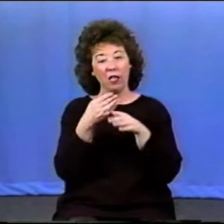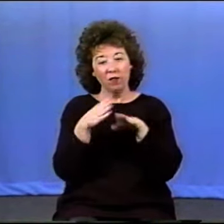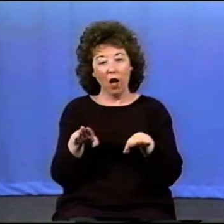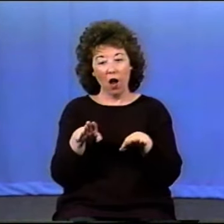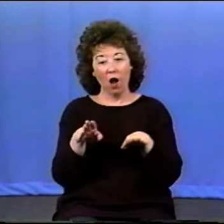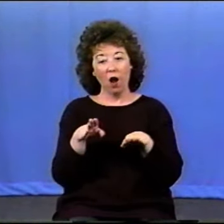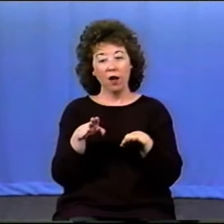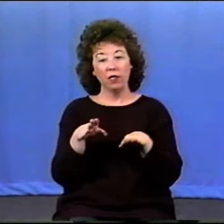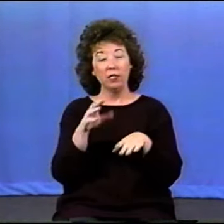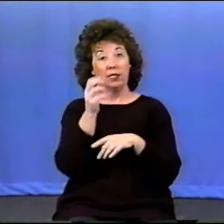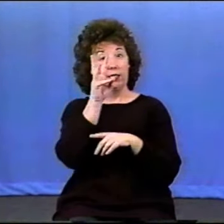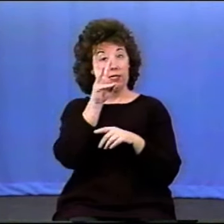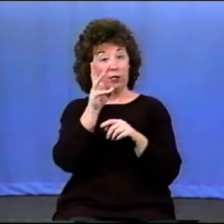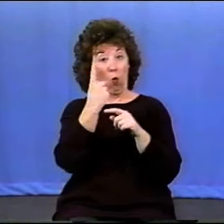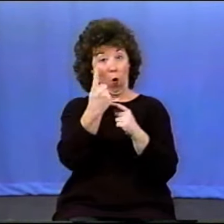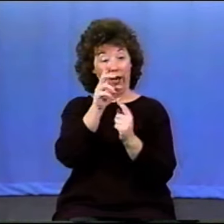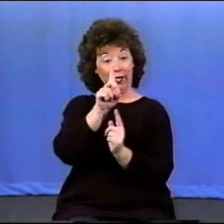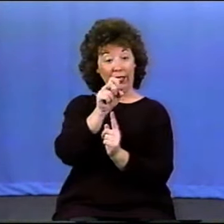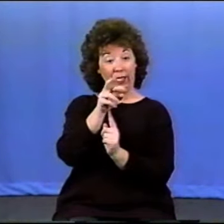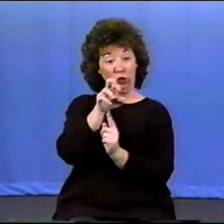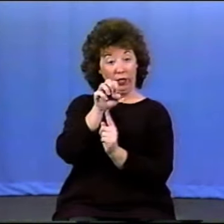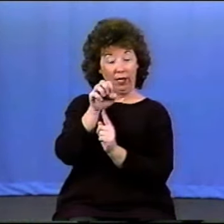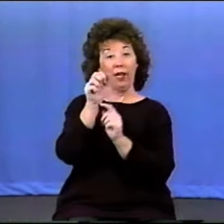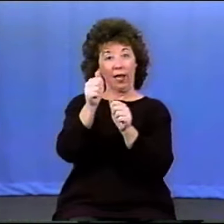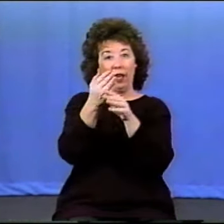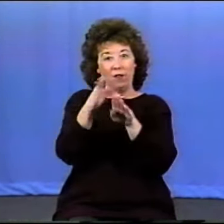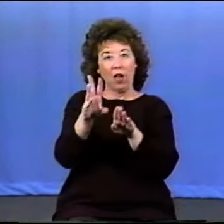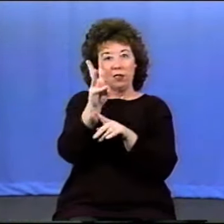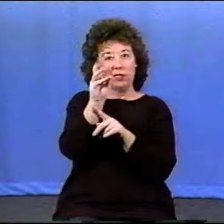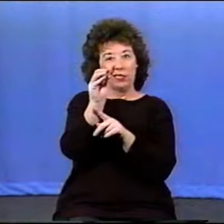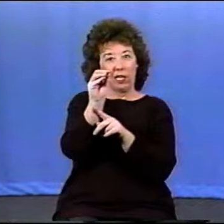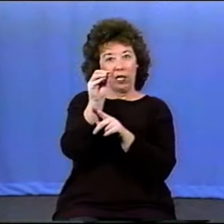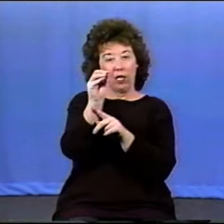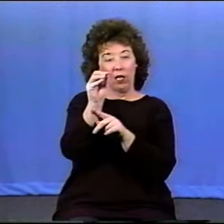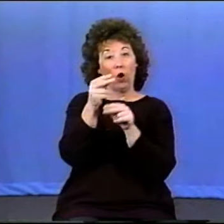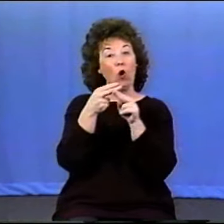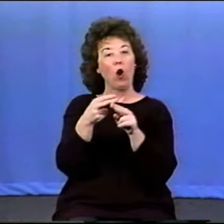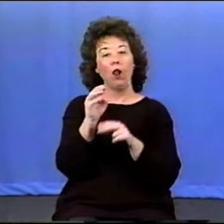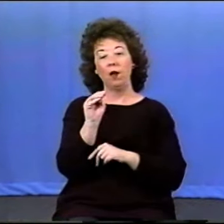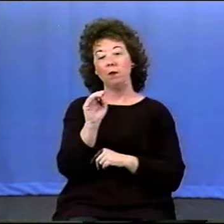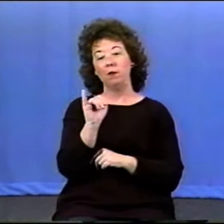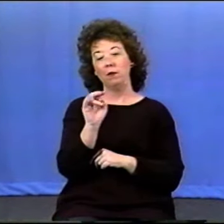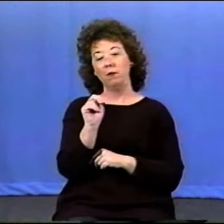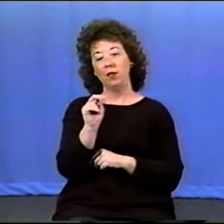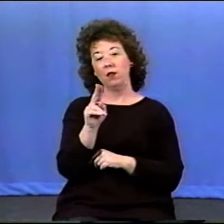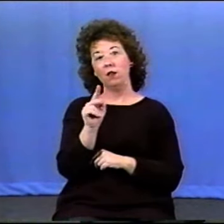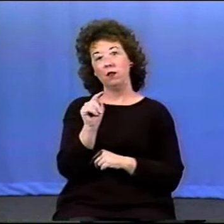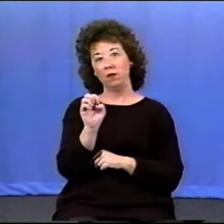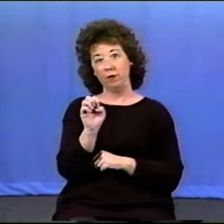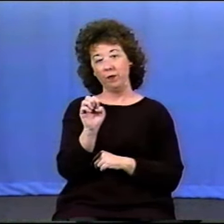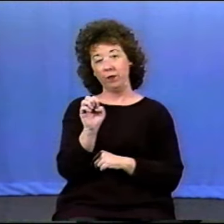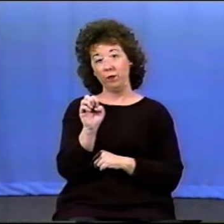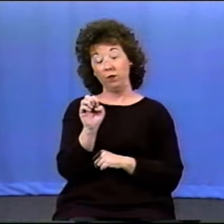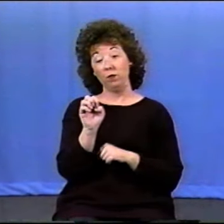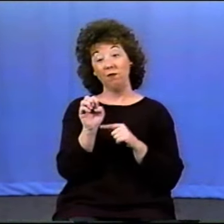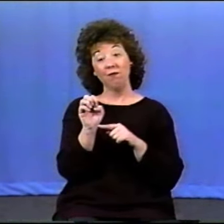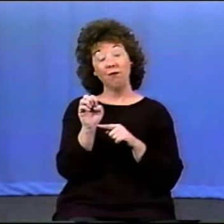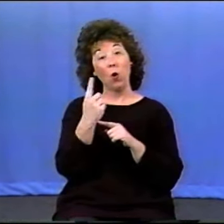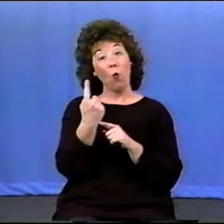into 60 minutes. And if you want to be even more precise, you can divide each minute